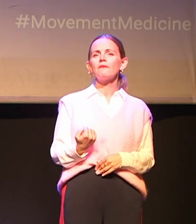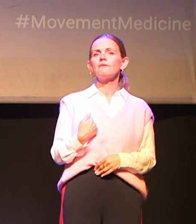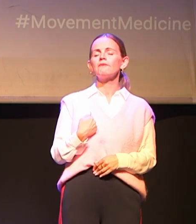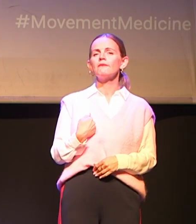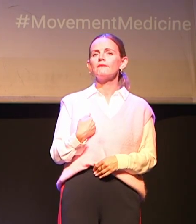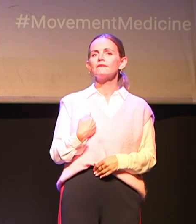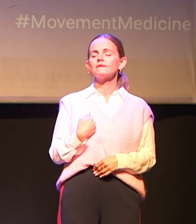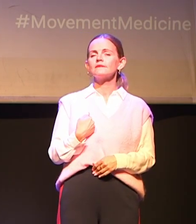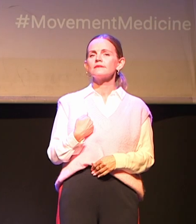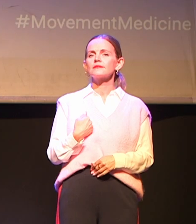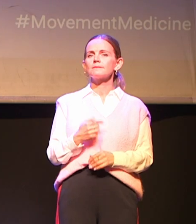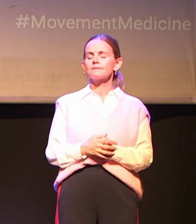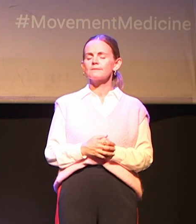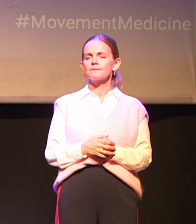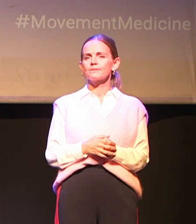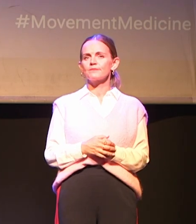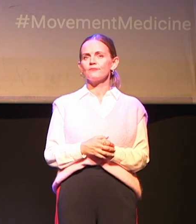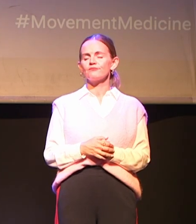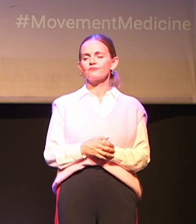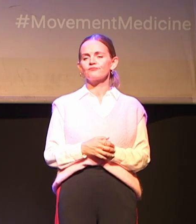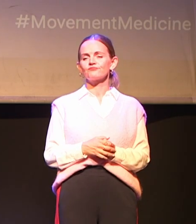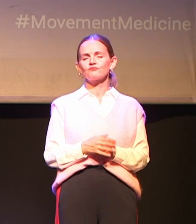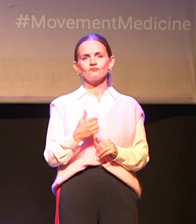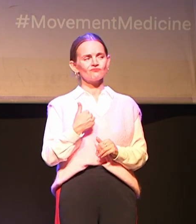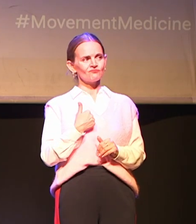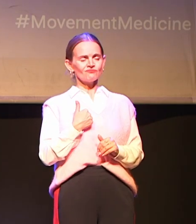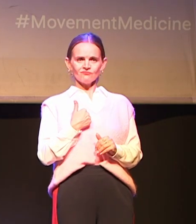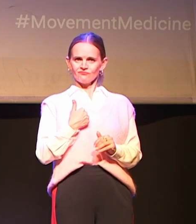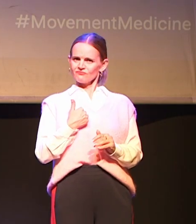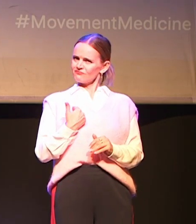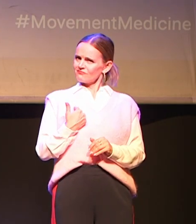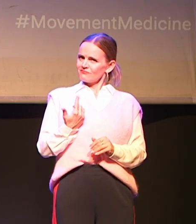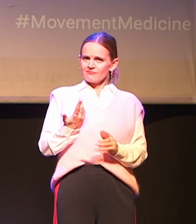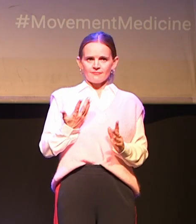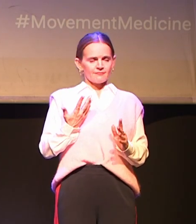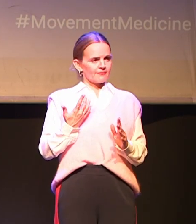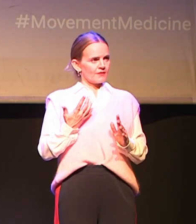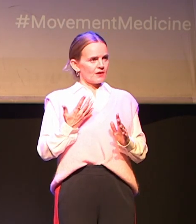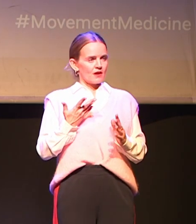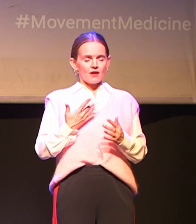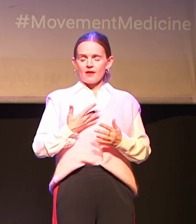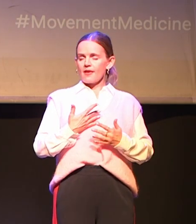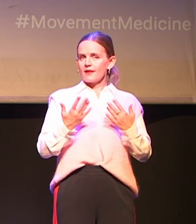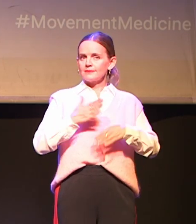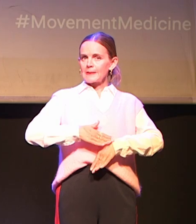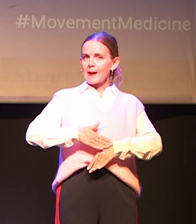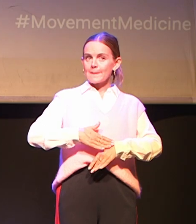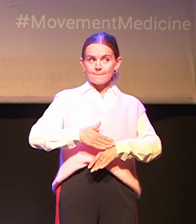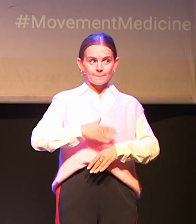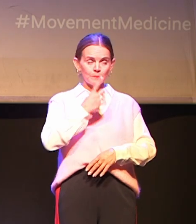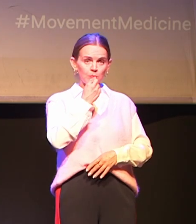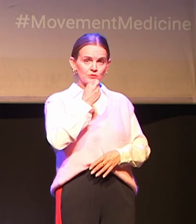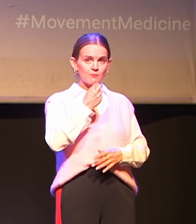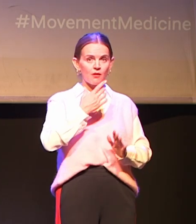Um, so I'm in deep conversation as much as I possibly can be with my